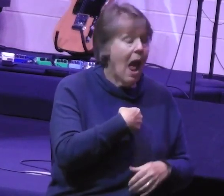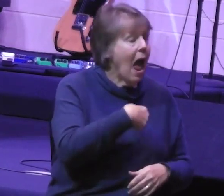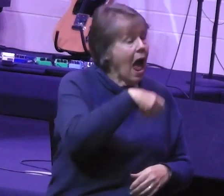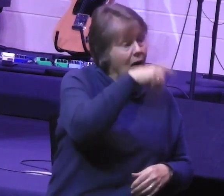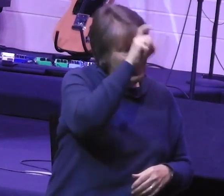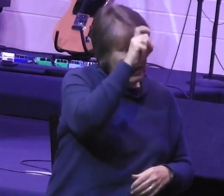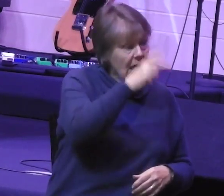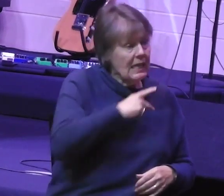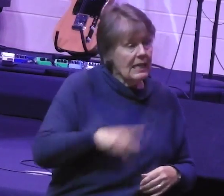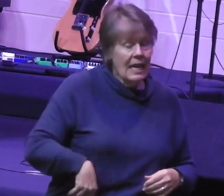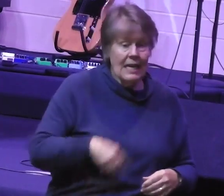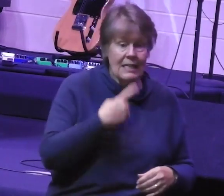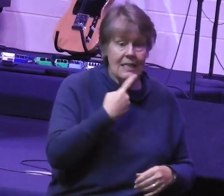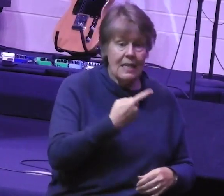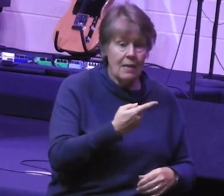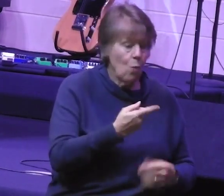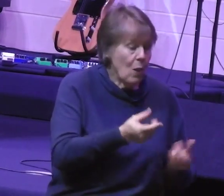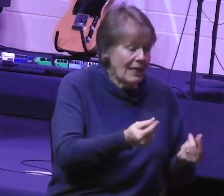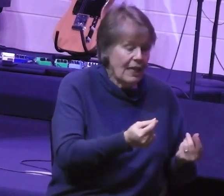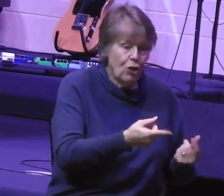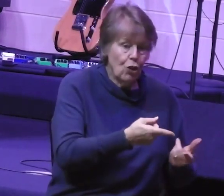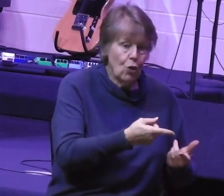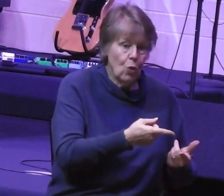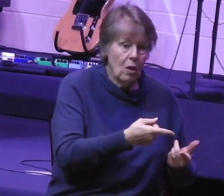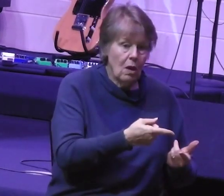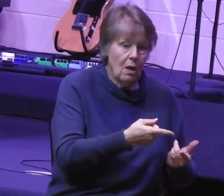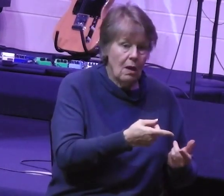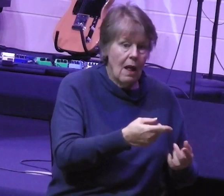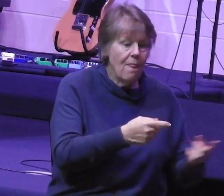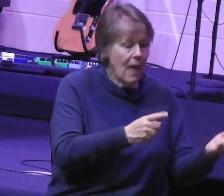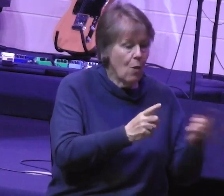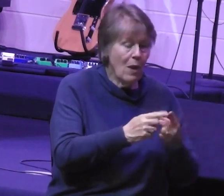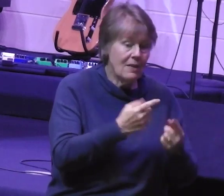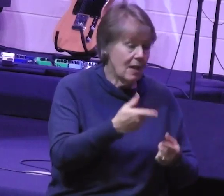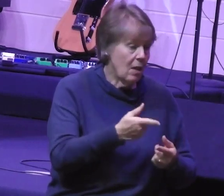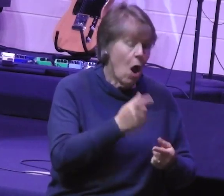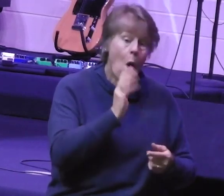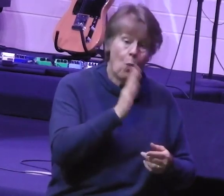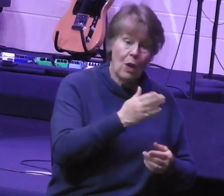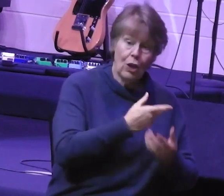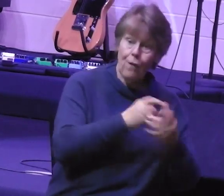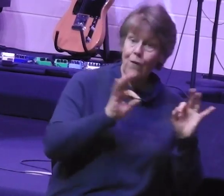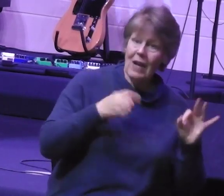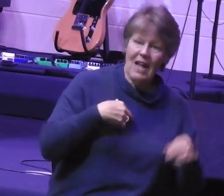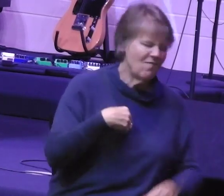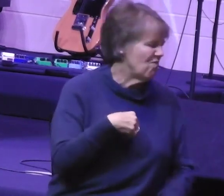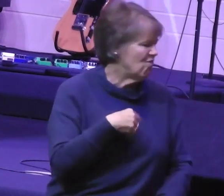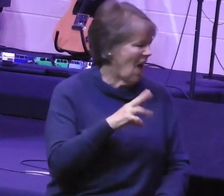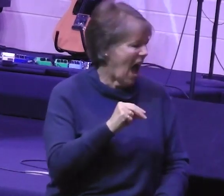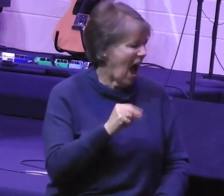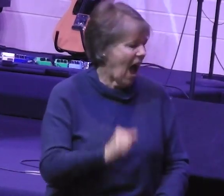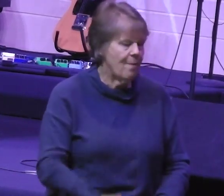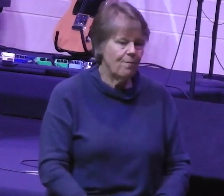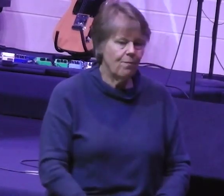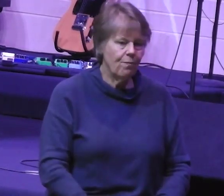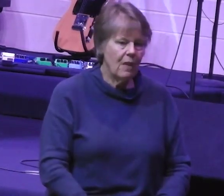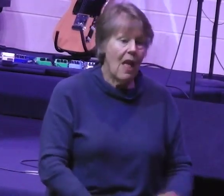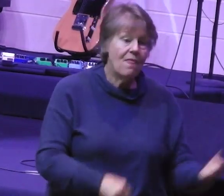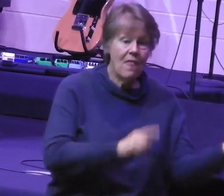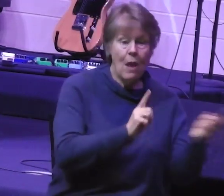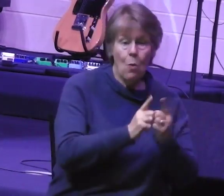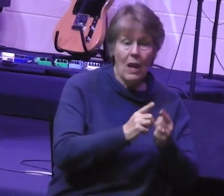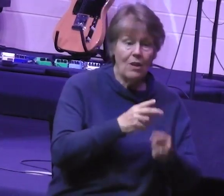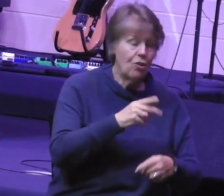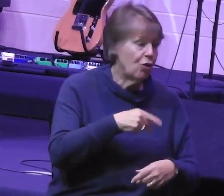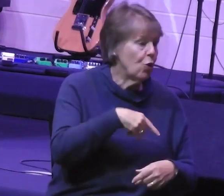Israelites came to Pharaoh and said, hey, will you free us? And Pharaoh's like, nah. So they came back and they're like, will you free us? And Pharaoh's like, okay, sure, I'll free